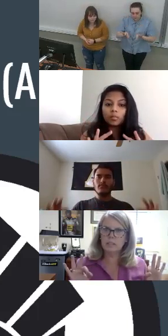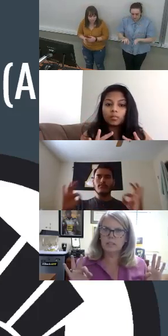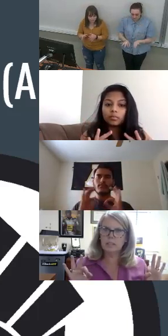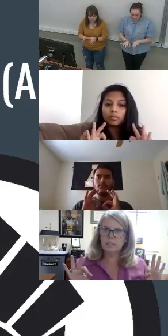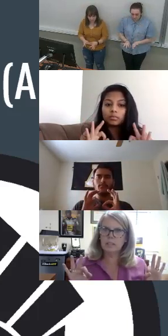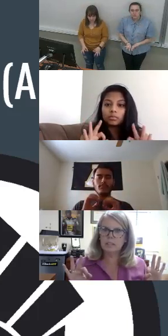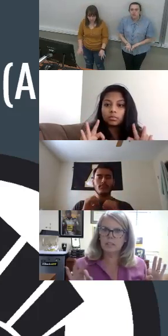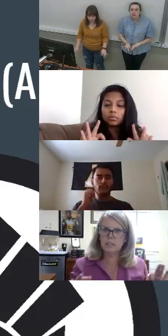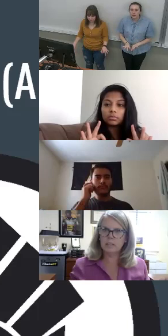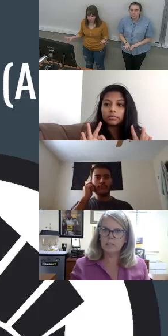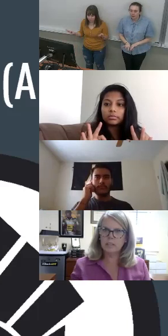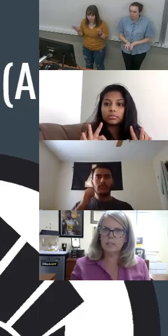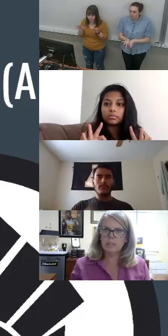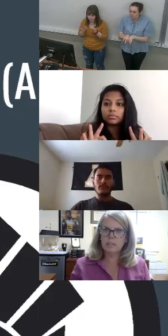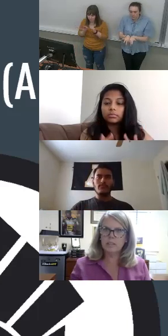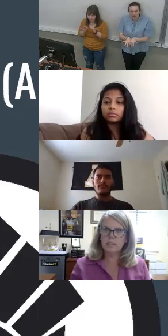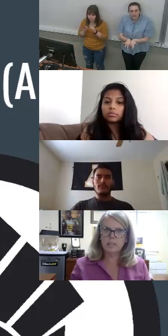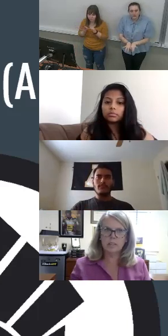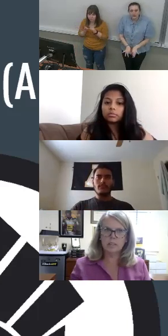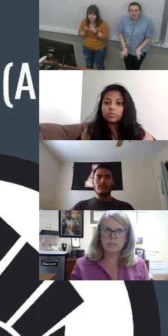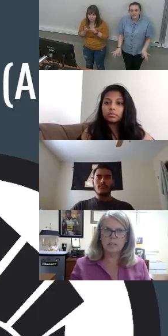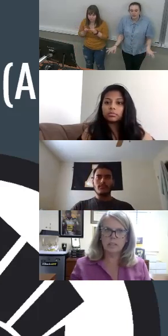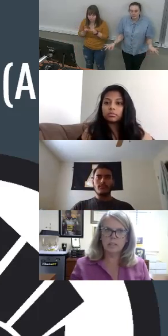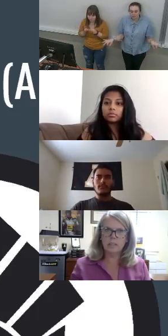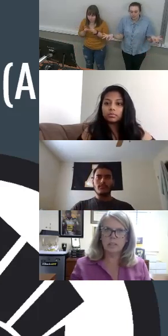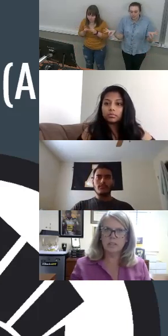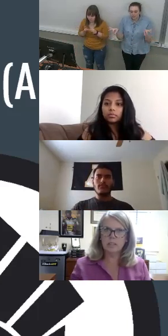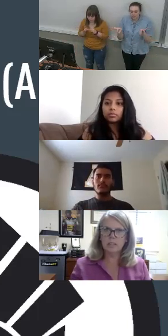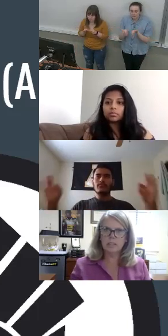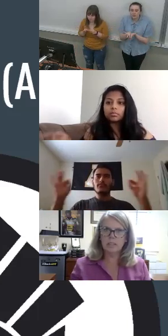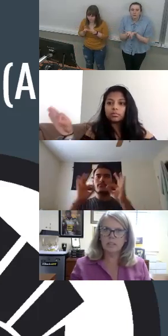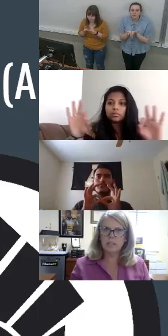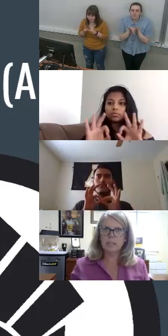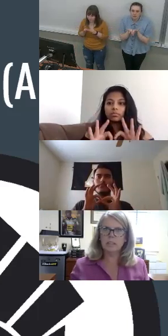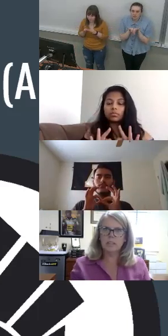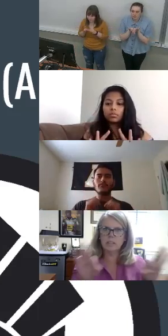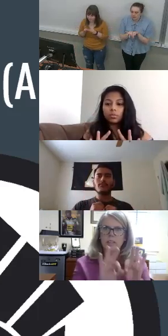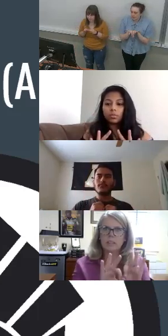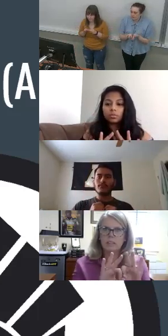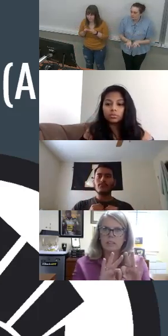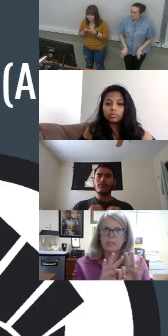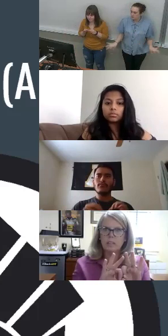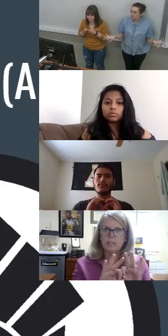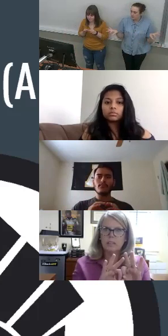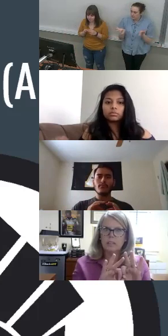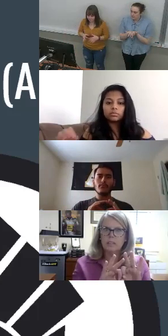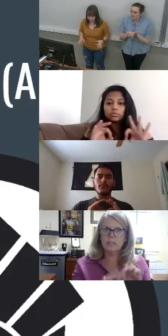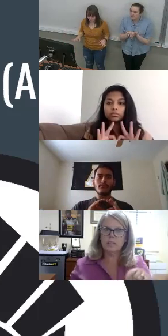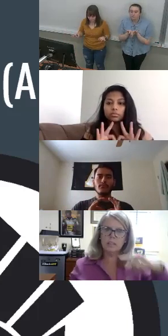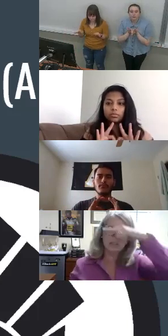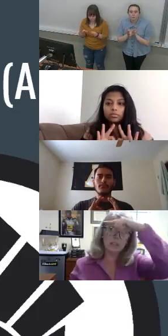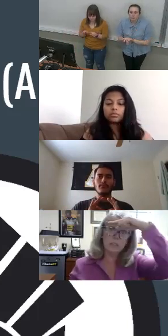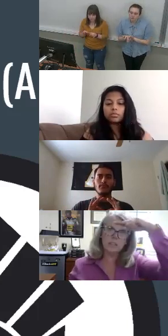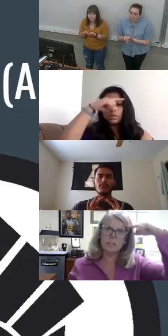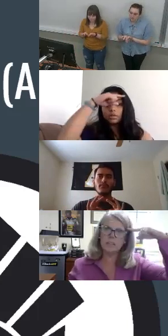F. And you're going to start at the bottom with them together. And you're going to make a circle and bring them up together again. So this is the